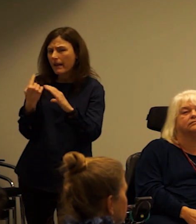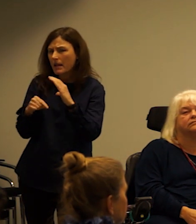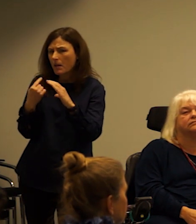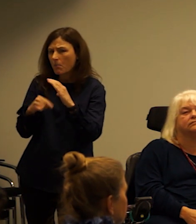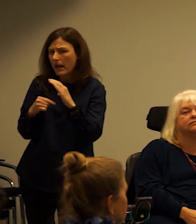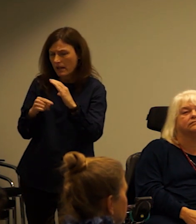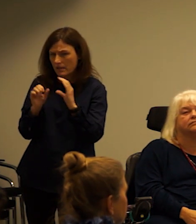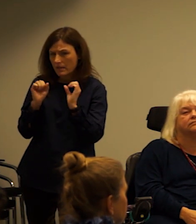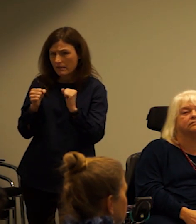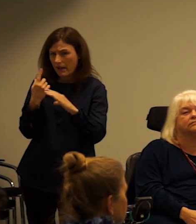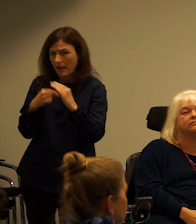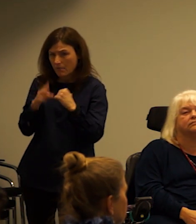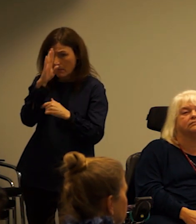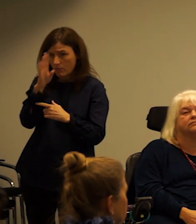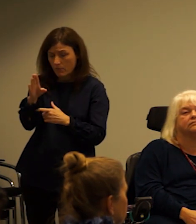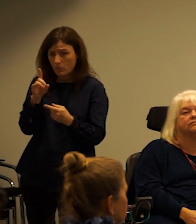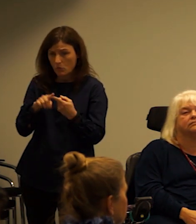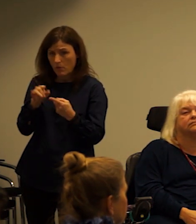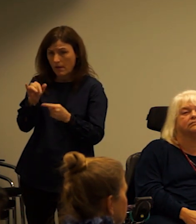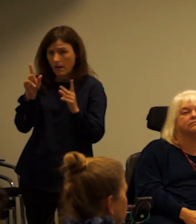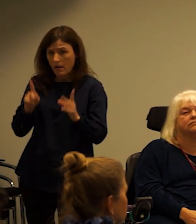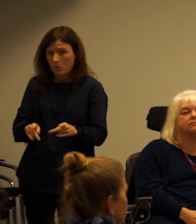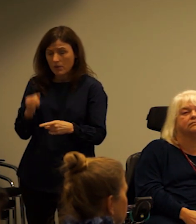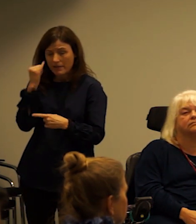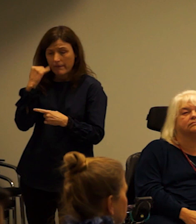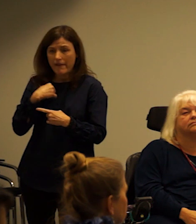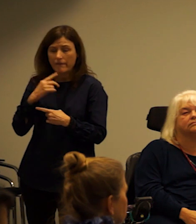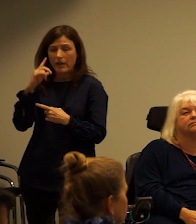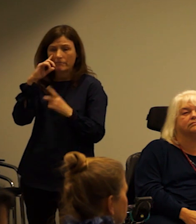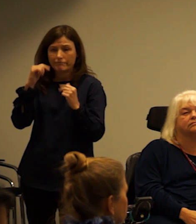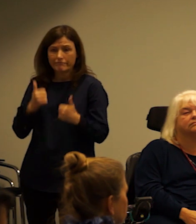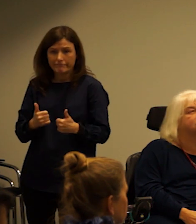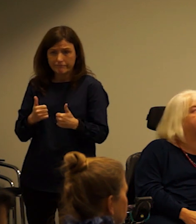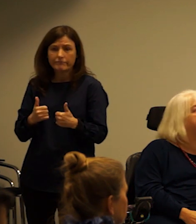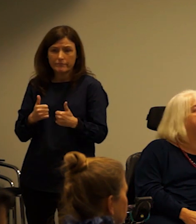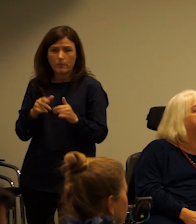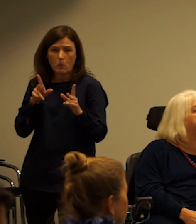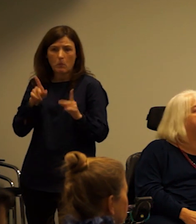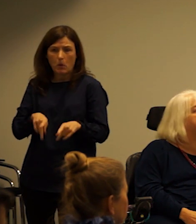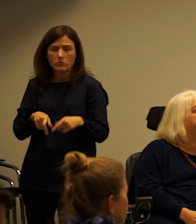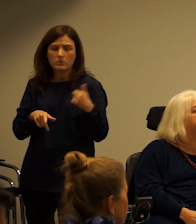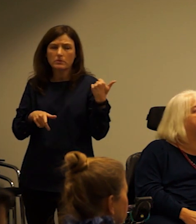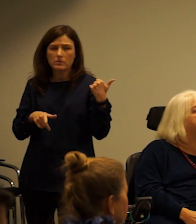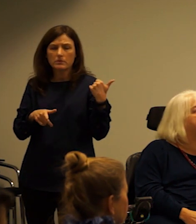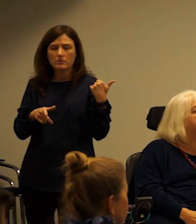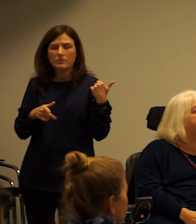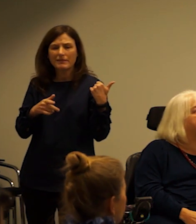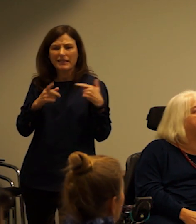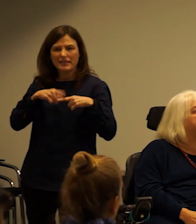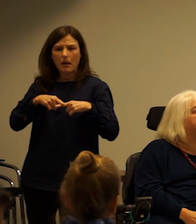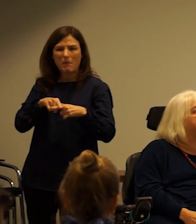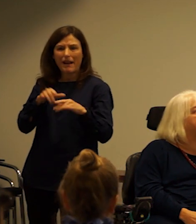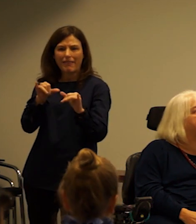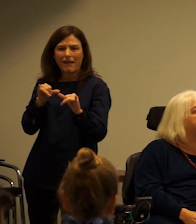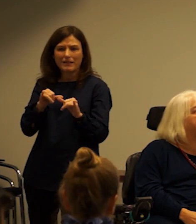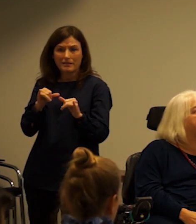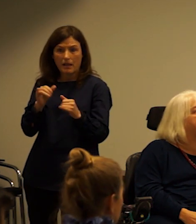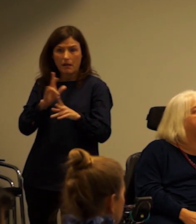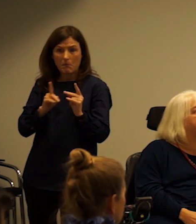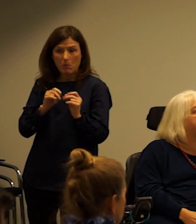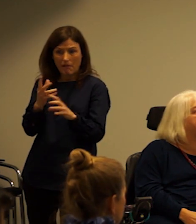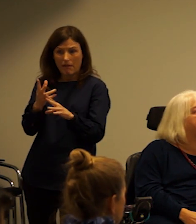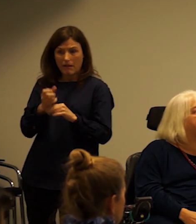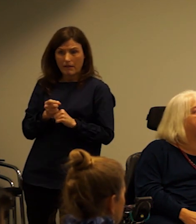that you can email it to whoever? You know, if you have a vision impaired person. I can do that, I guess, depending on the size. I mean, if people are capable of